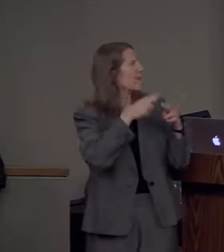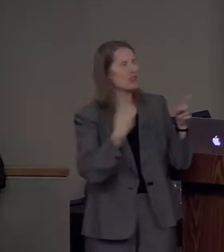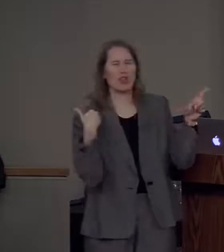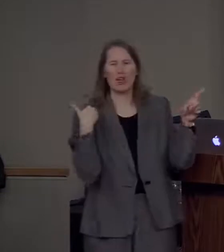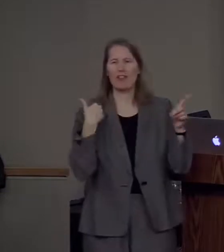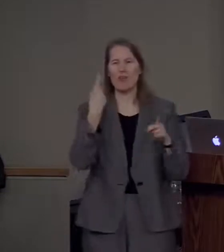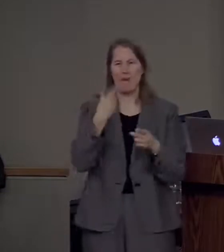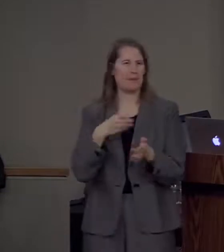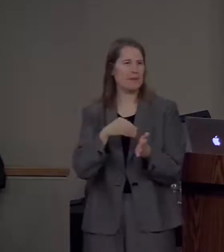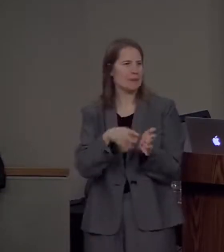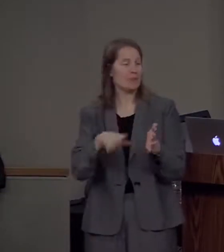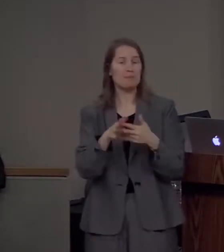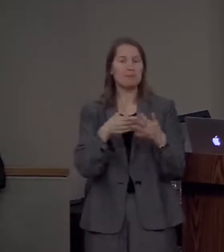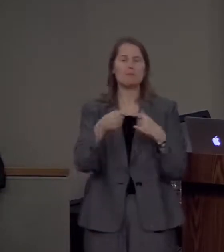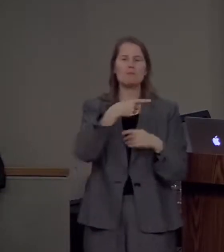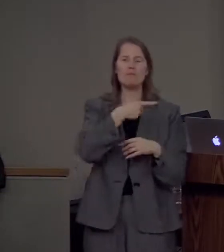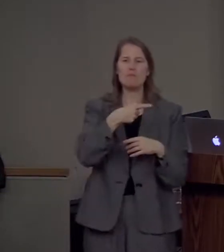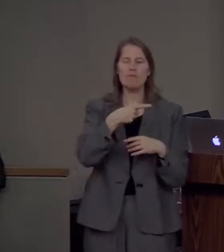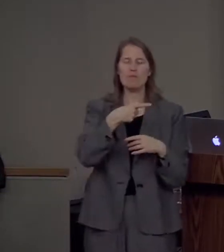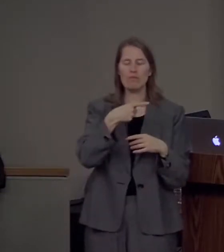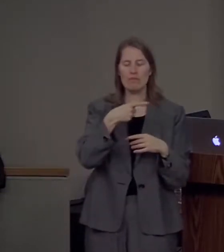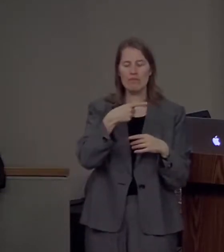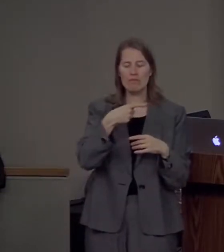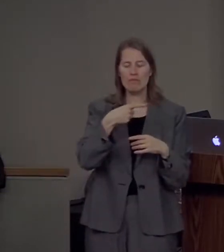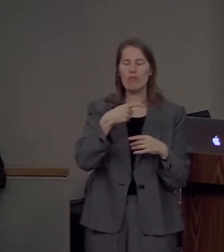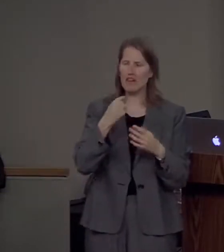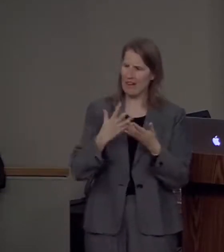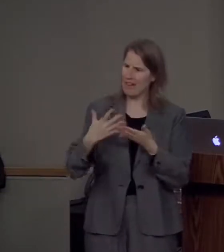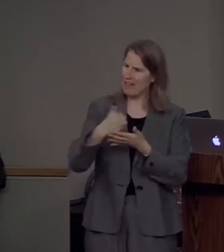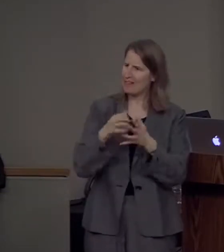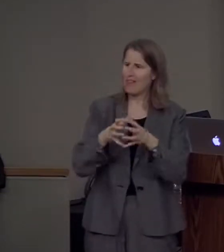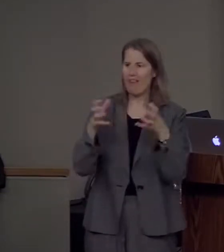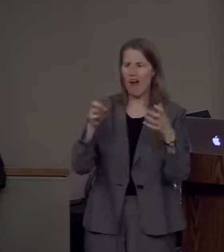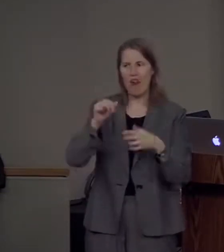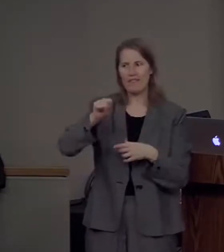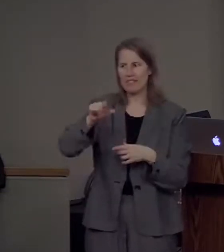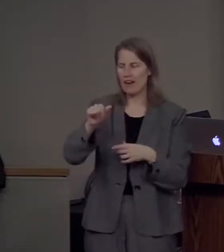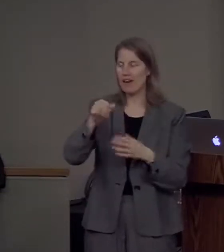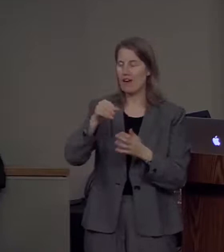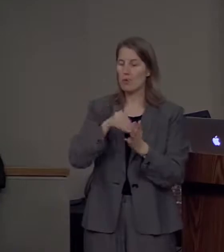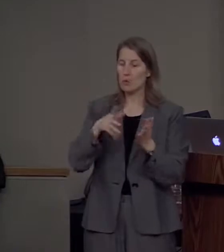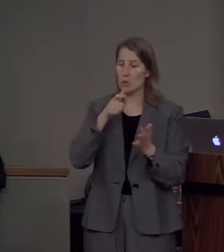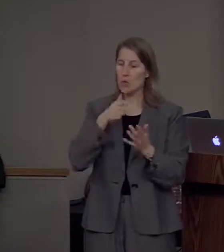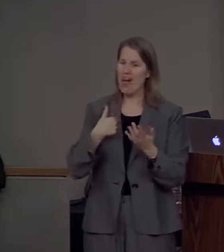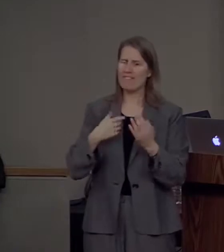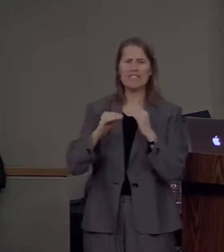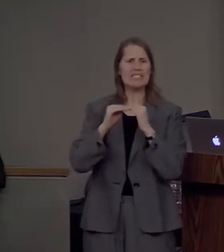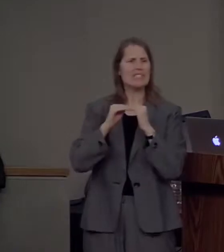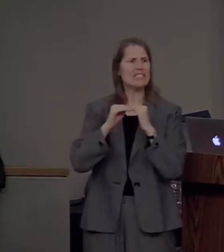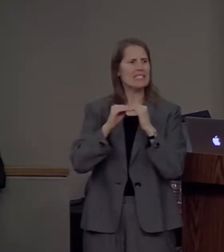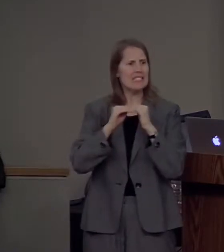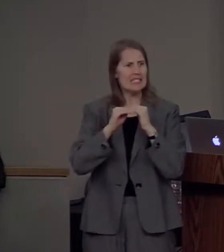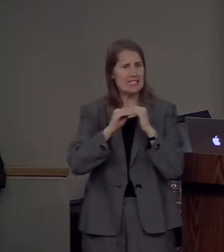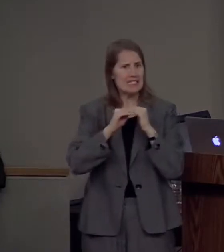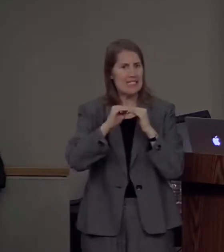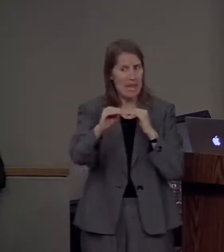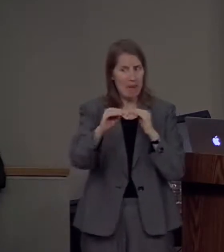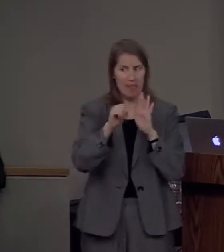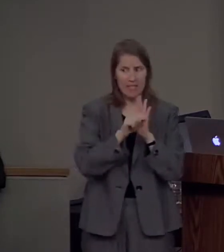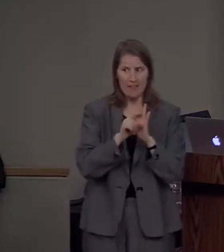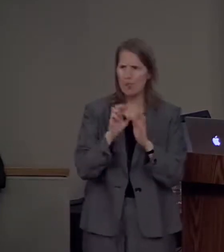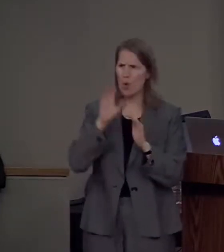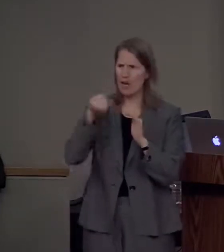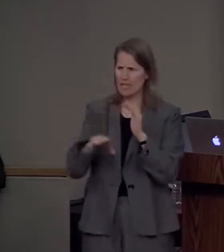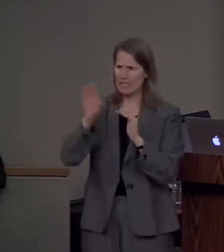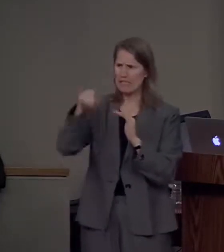earlier, has collected lots of data from groups of children who show stable deficits and unstable deficits. And of course,